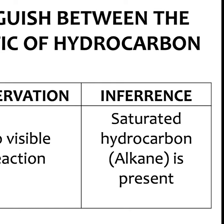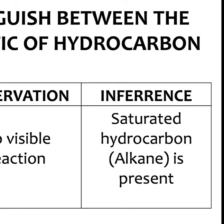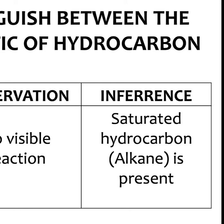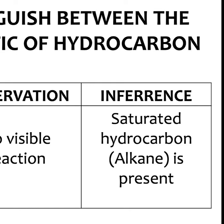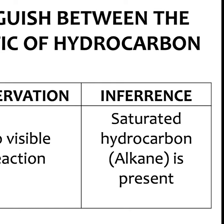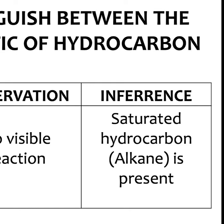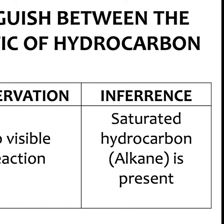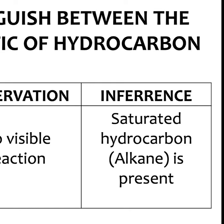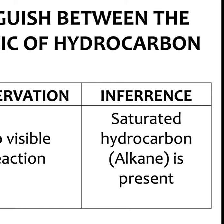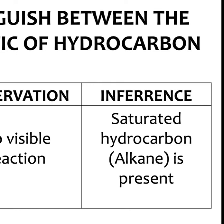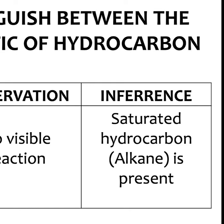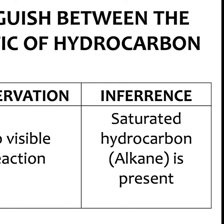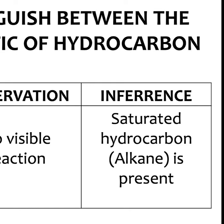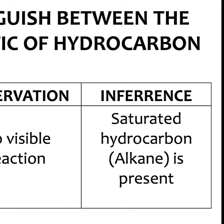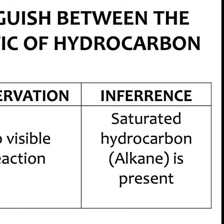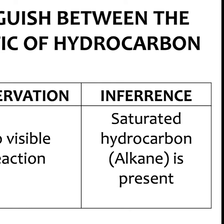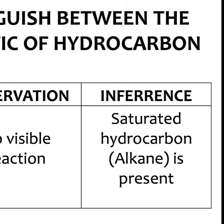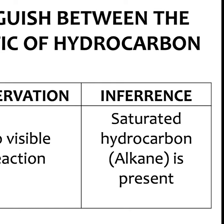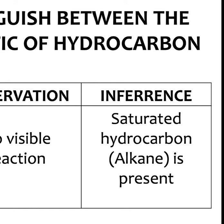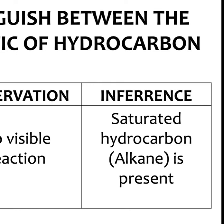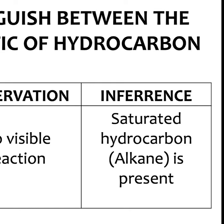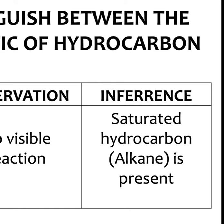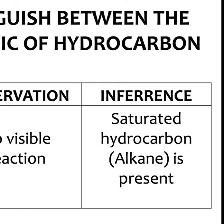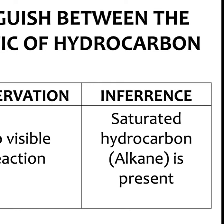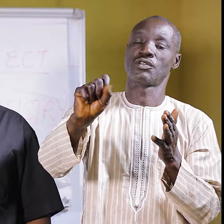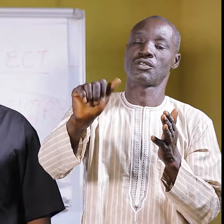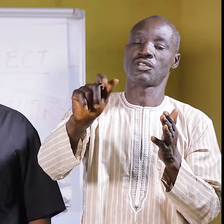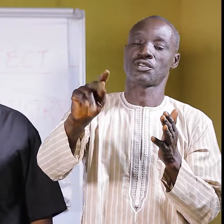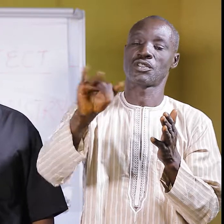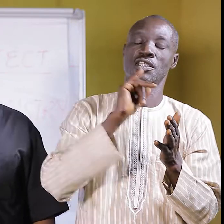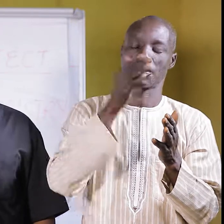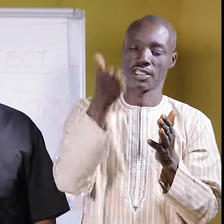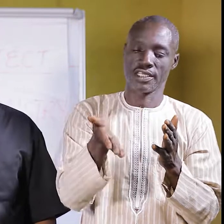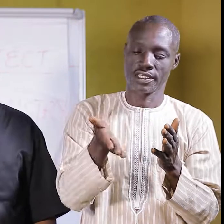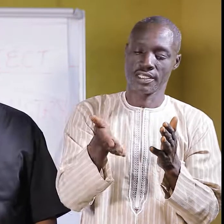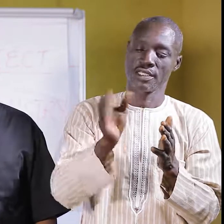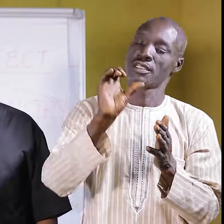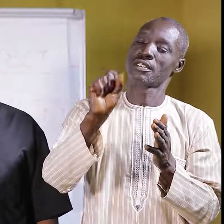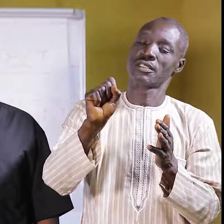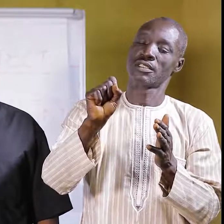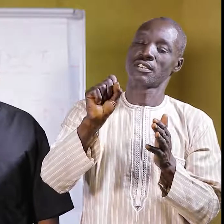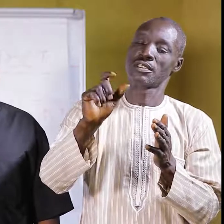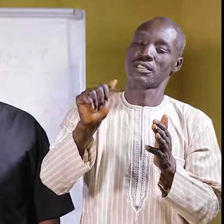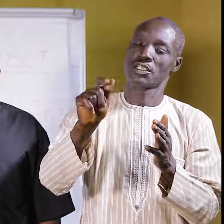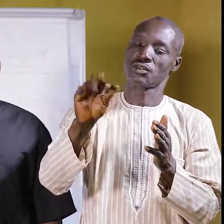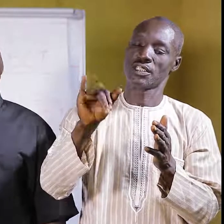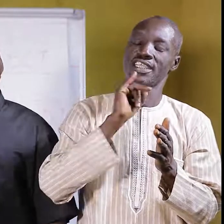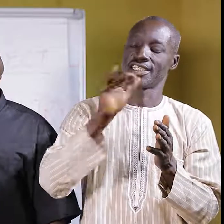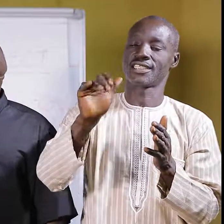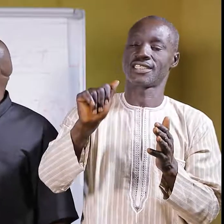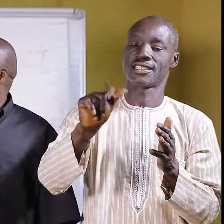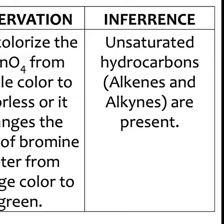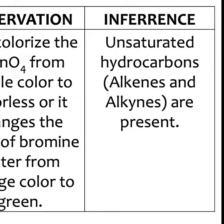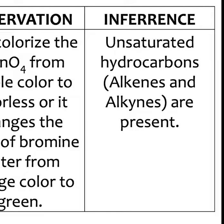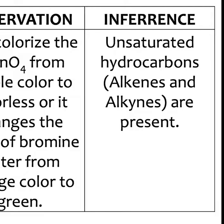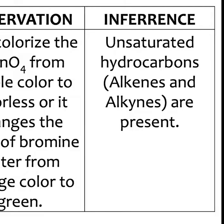that a saturated hydrocarbon is present. Don't forget, saturated hydrocarbons are alkanes. Next